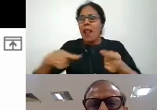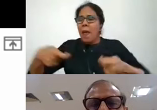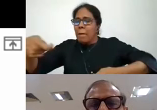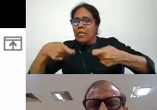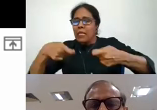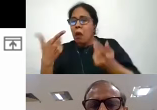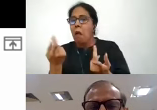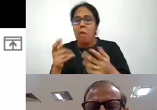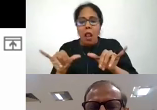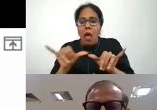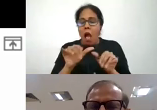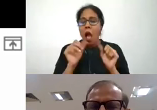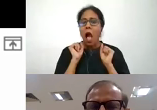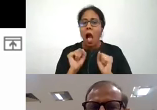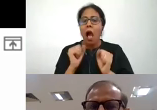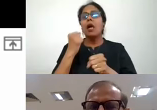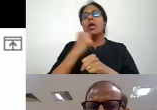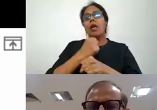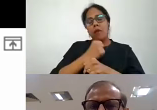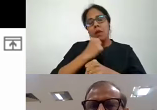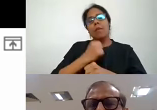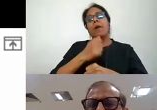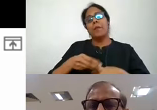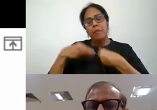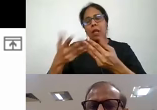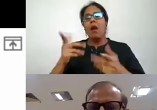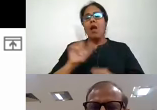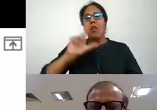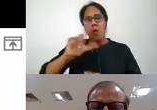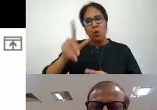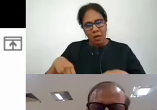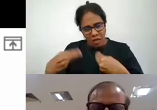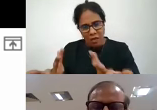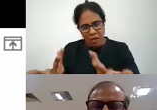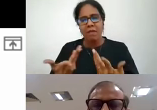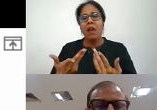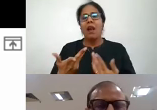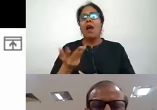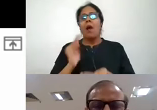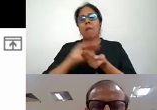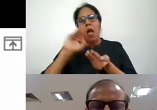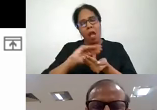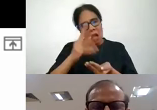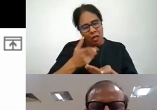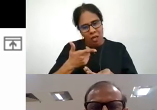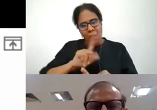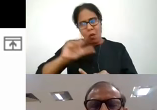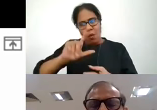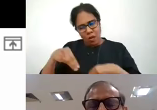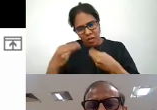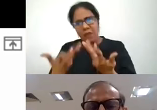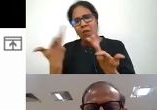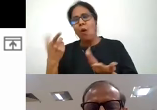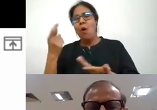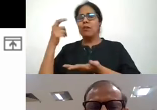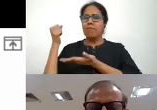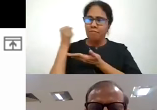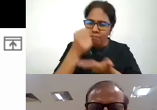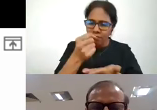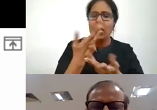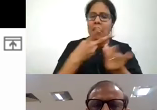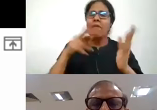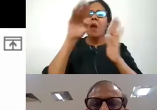be, you know, government could facilitate easy bank loans or funding from USWAP or some kind of loan scheme so that these small, small